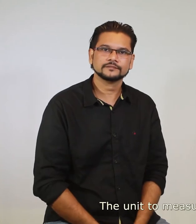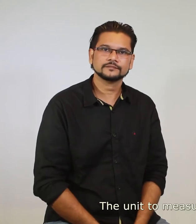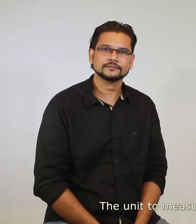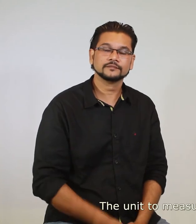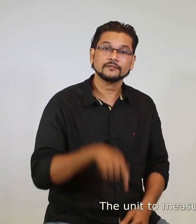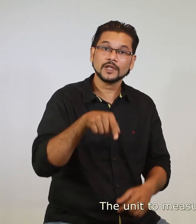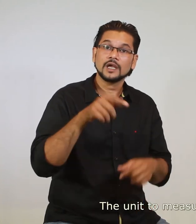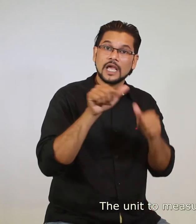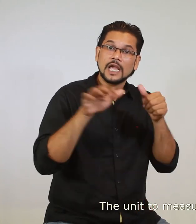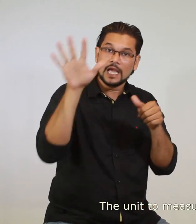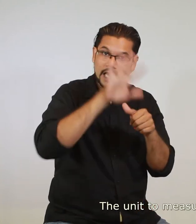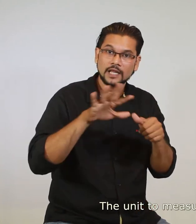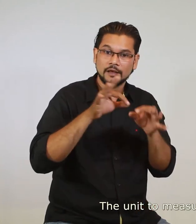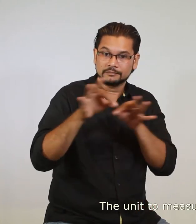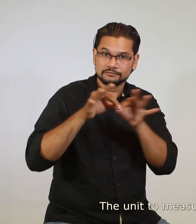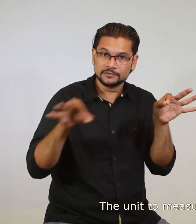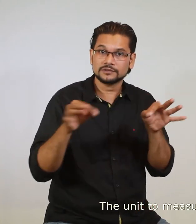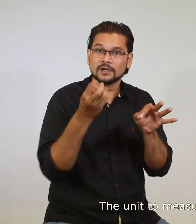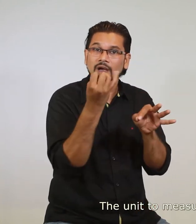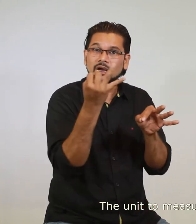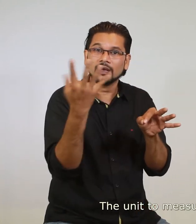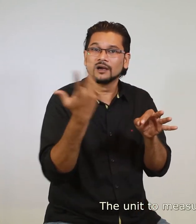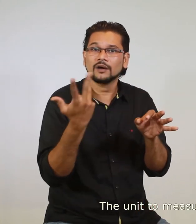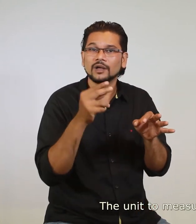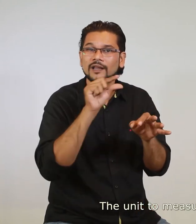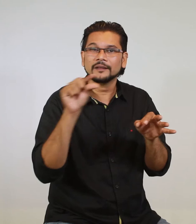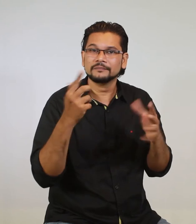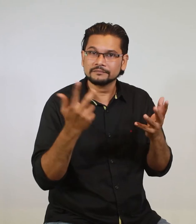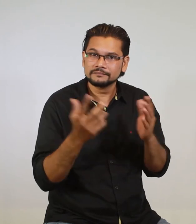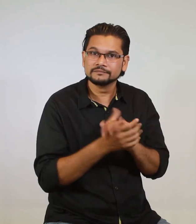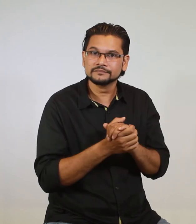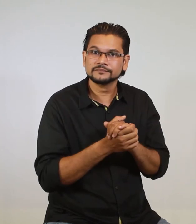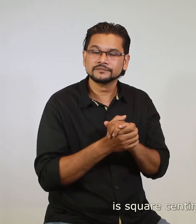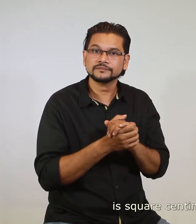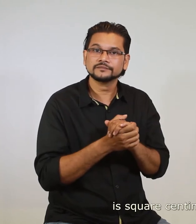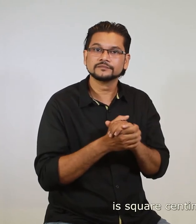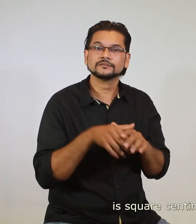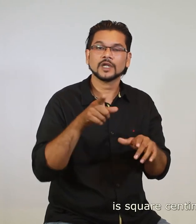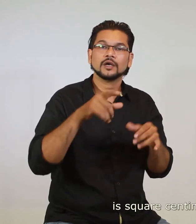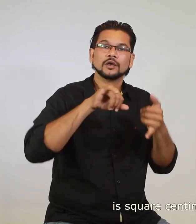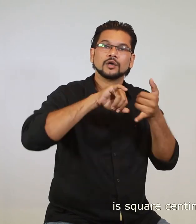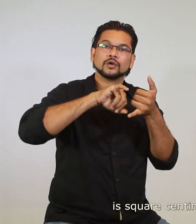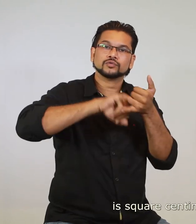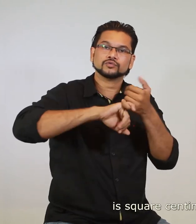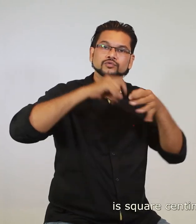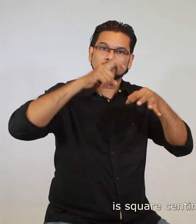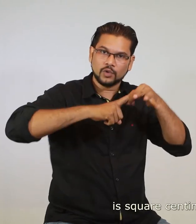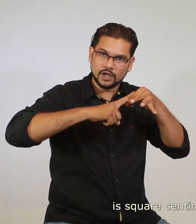The unit to measure area is square centimeter,